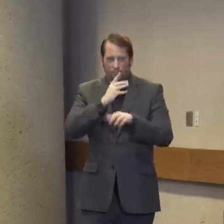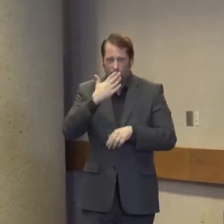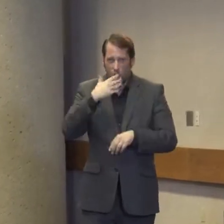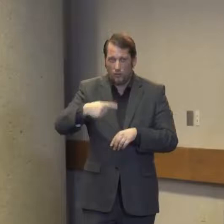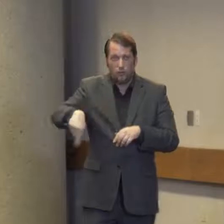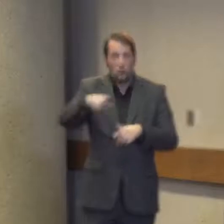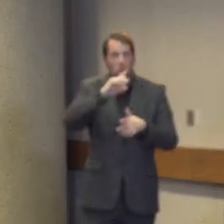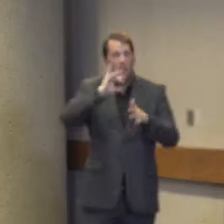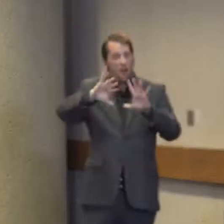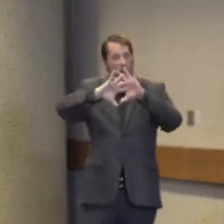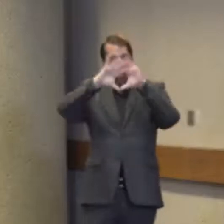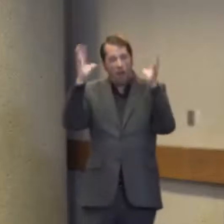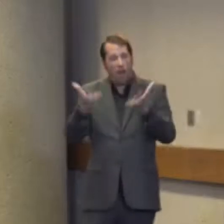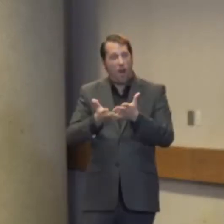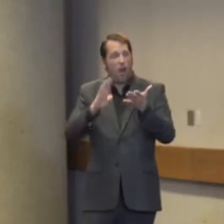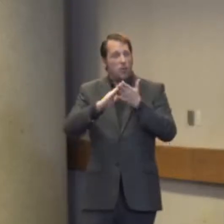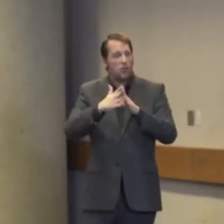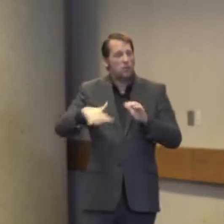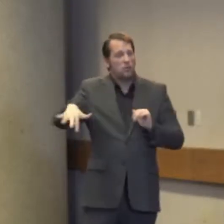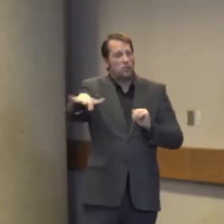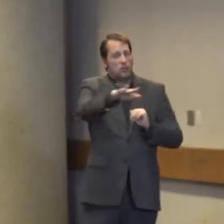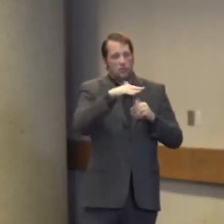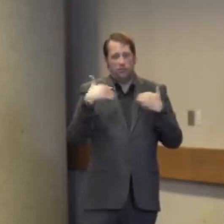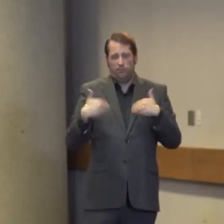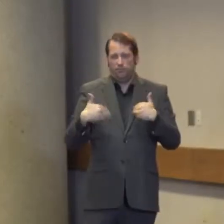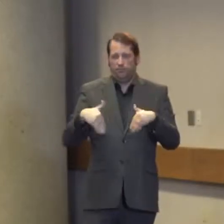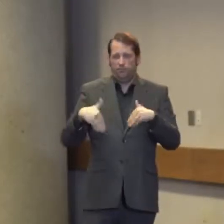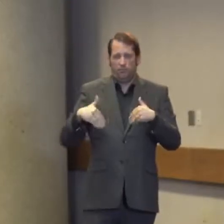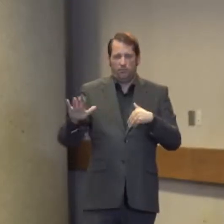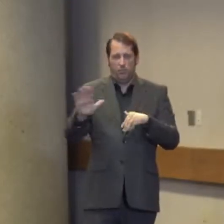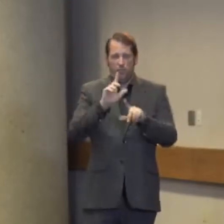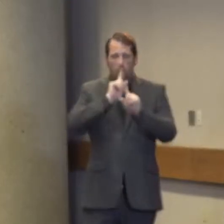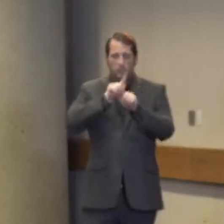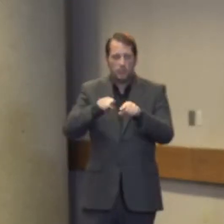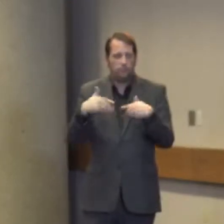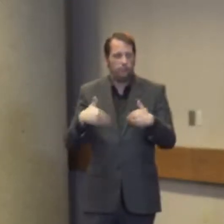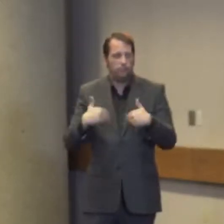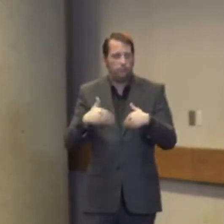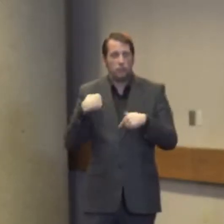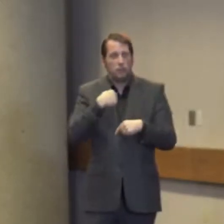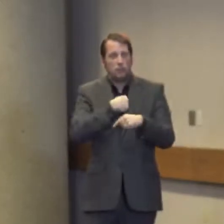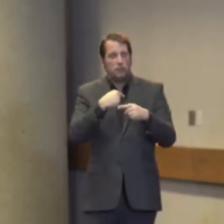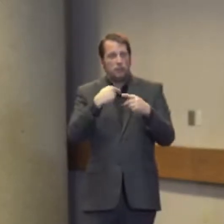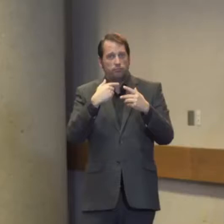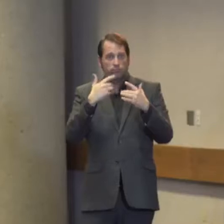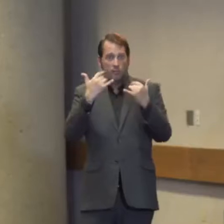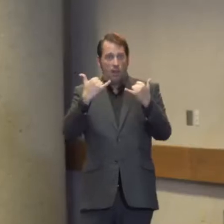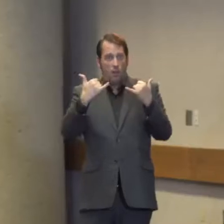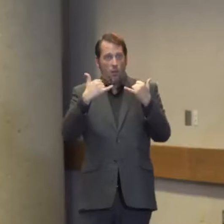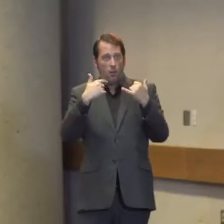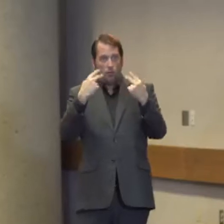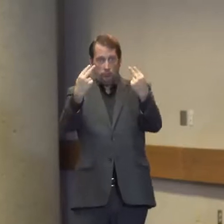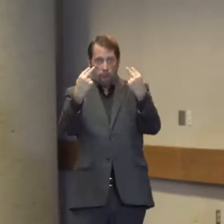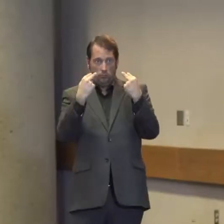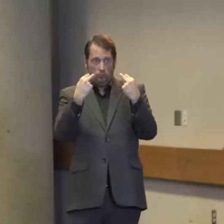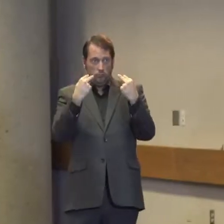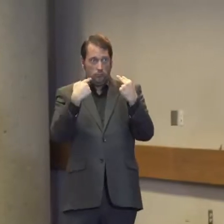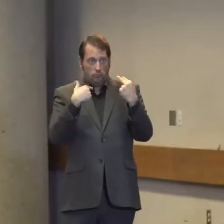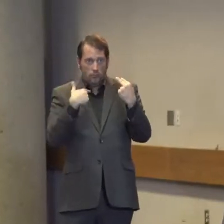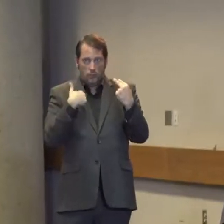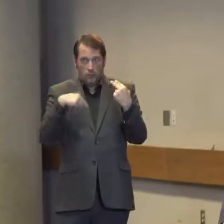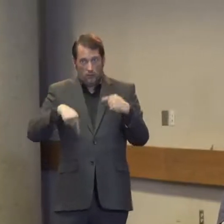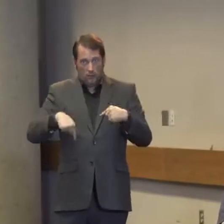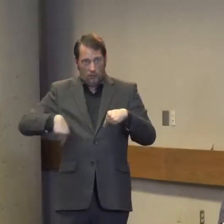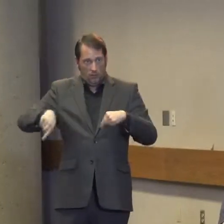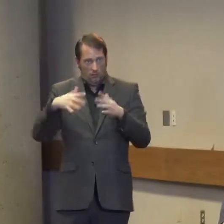here talking to you, but really everyone, you know, on the other side of the camera looking at us today has as much to play a role in this event as we do up here, and that's